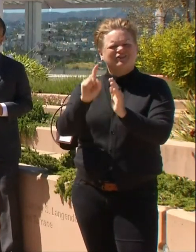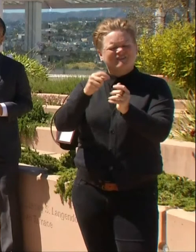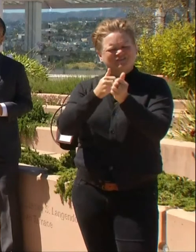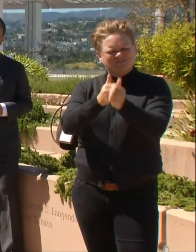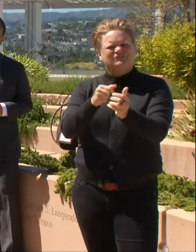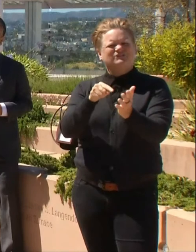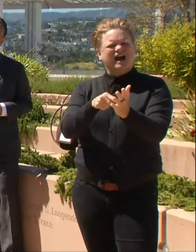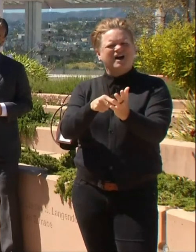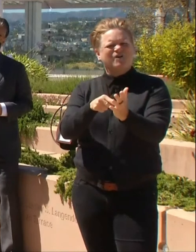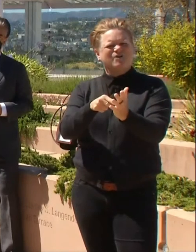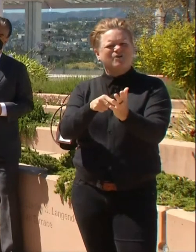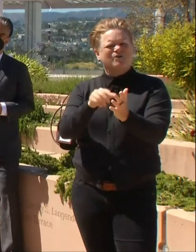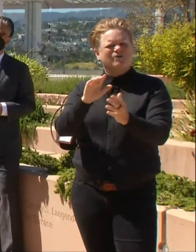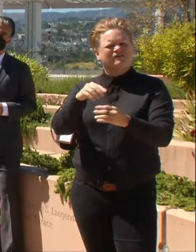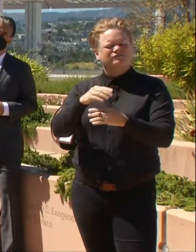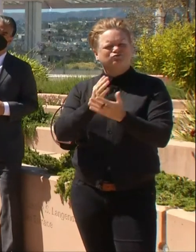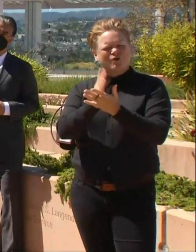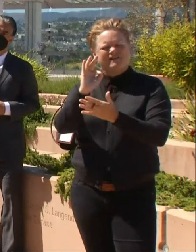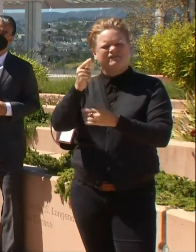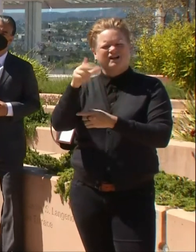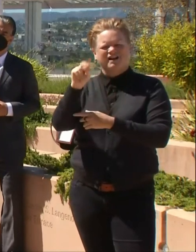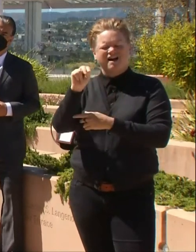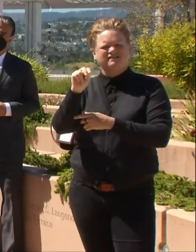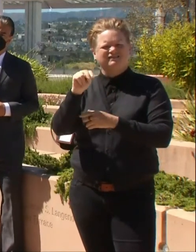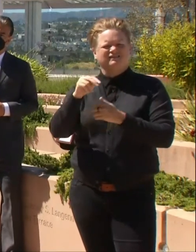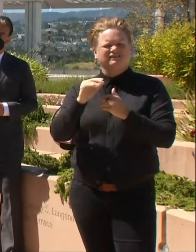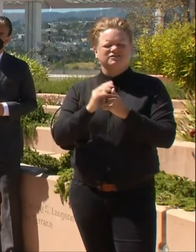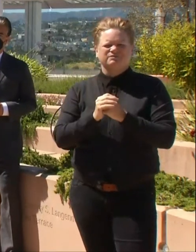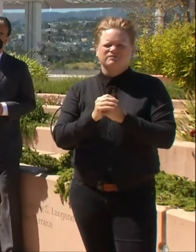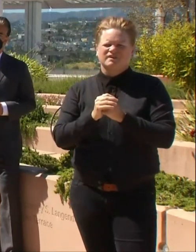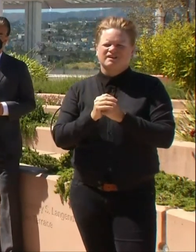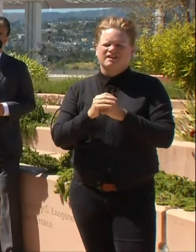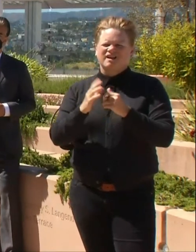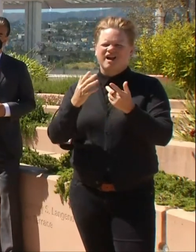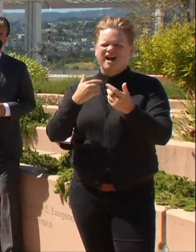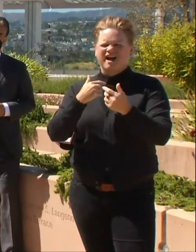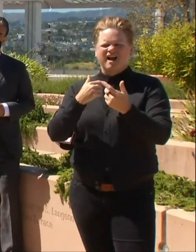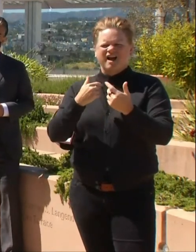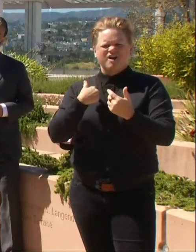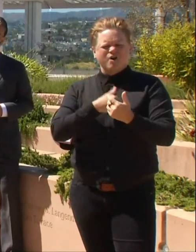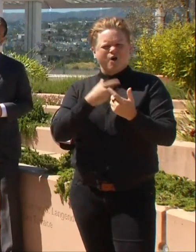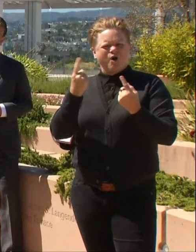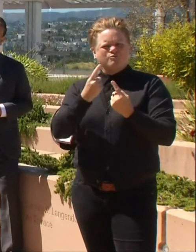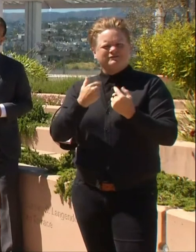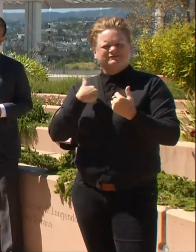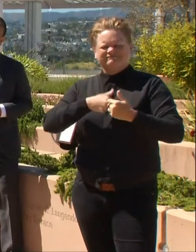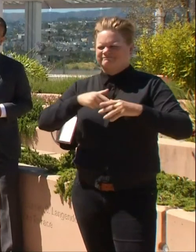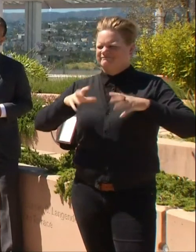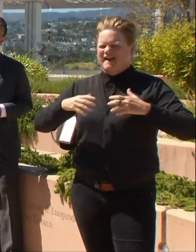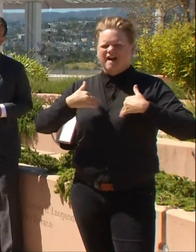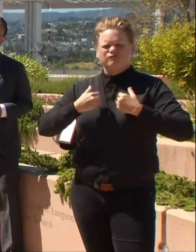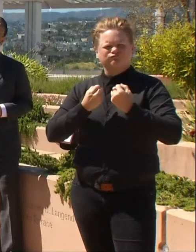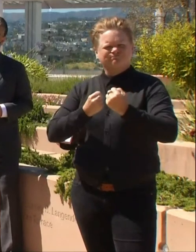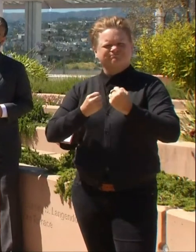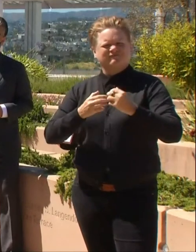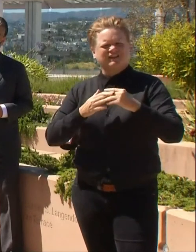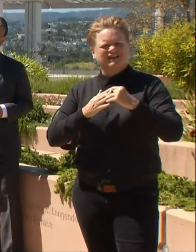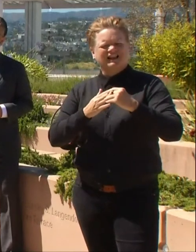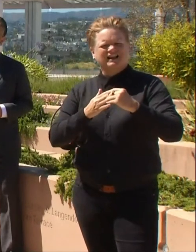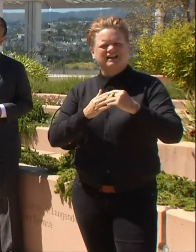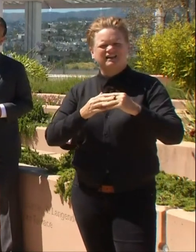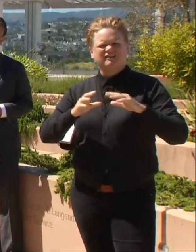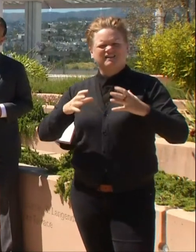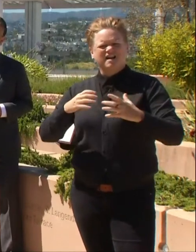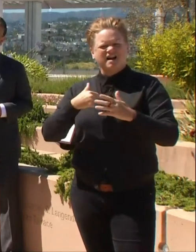Here in California, we have always had courageous leaders. It's why we approach the problem of gun violence as one that has solutions